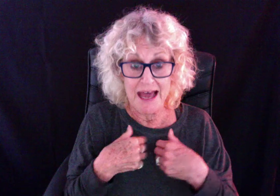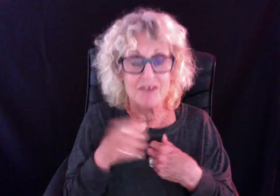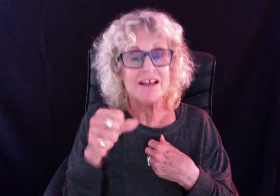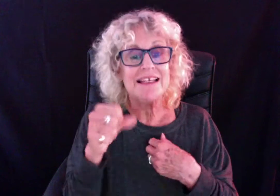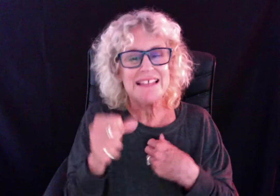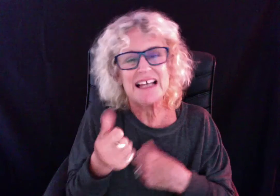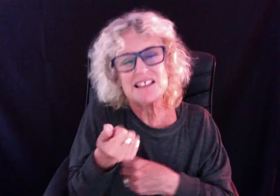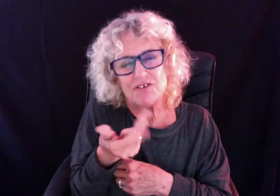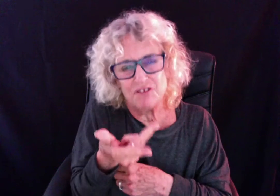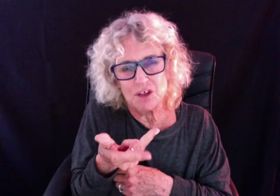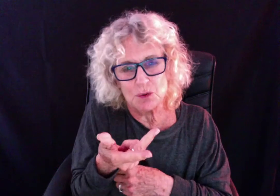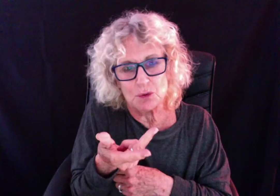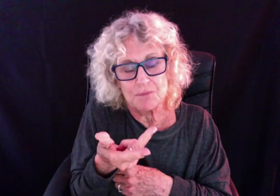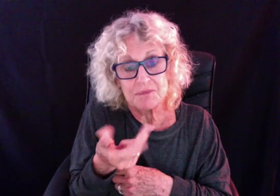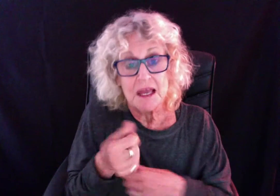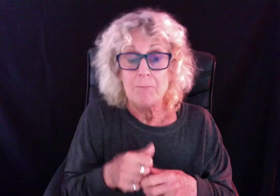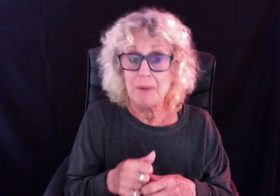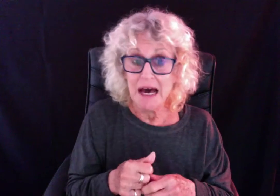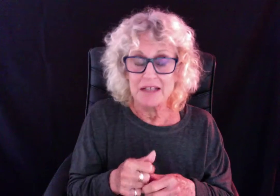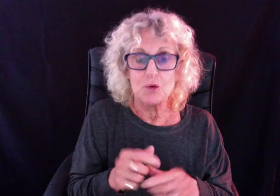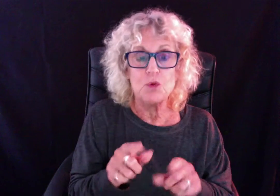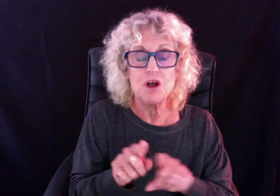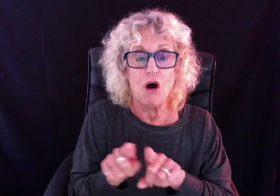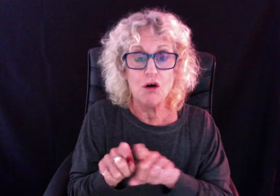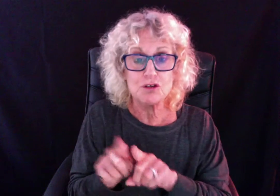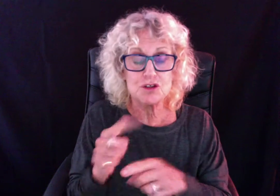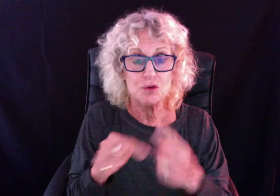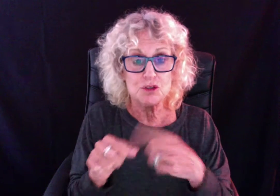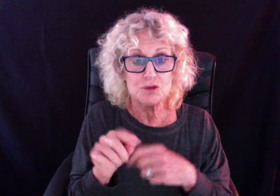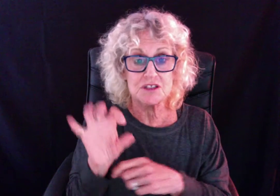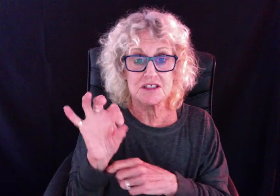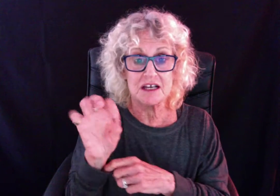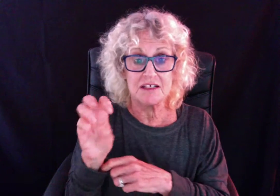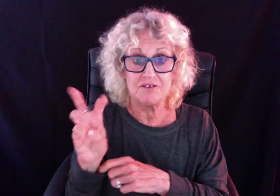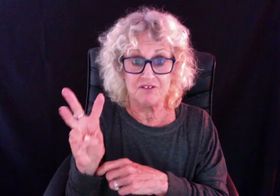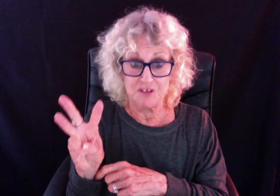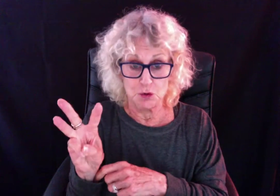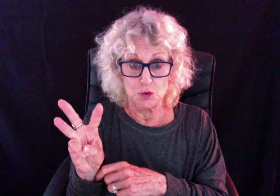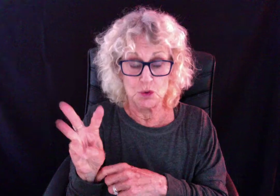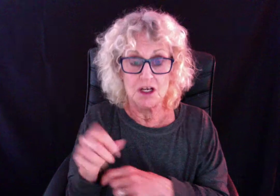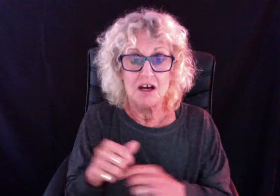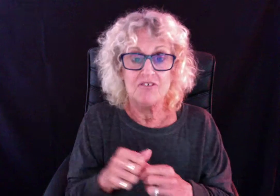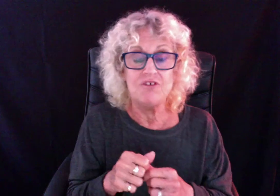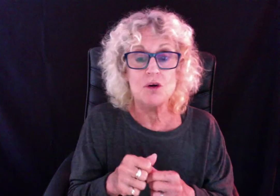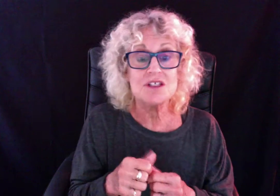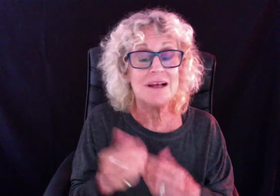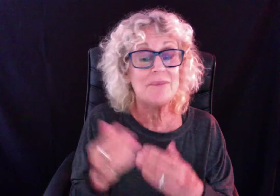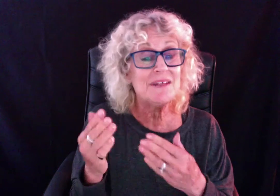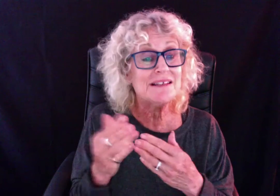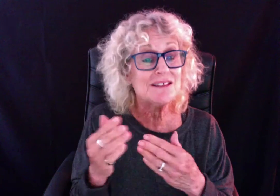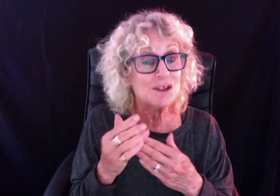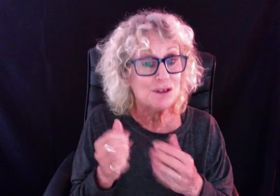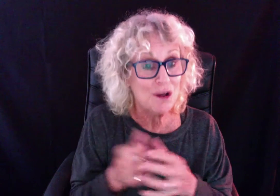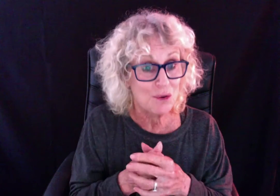have, yes, few. But we also use the sign few for something that's